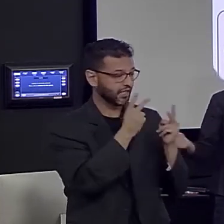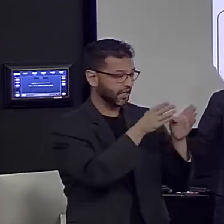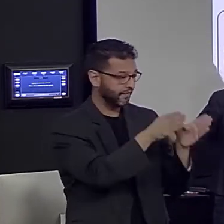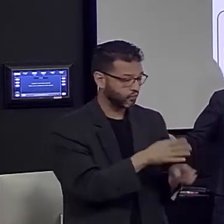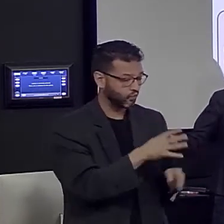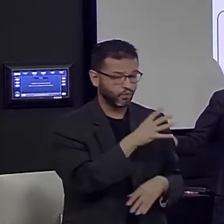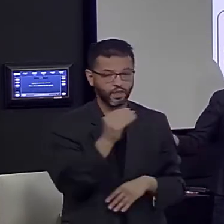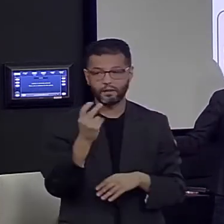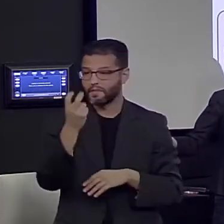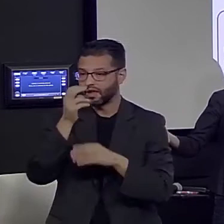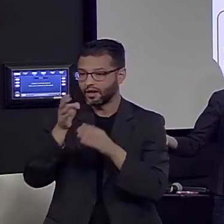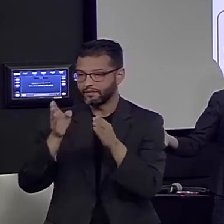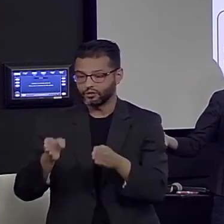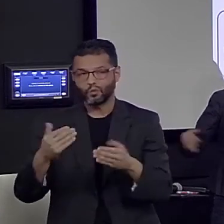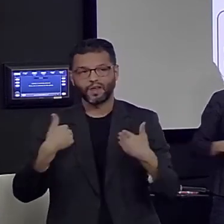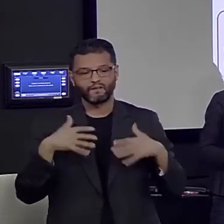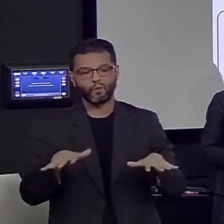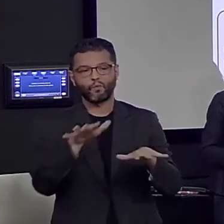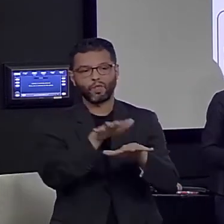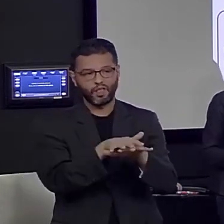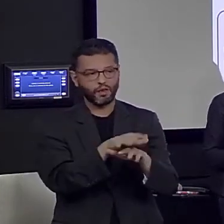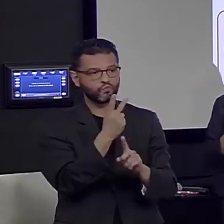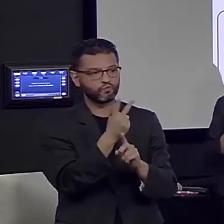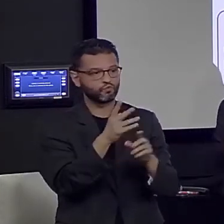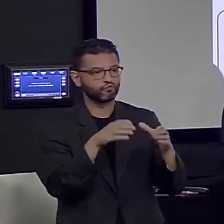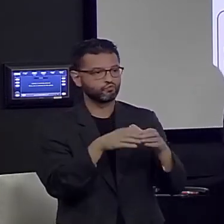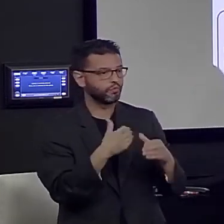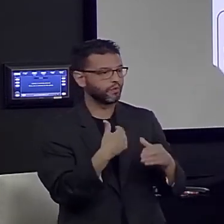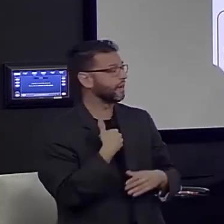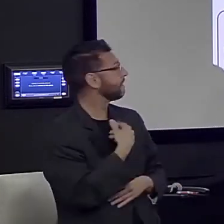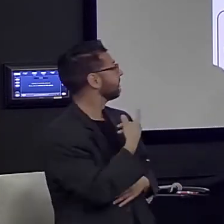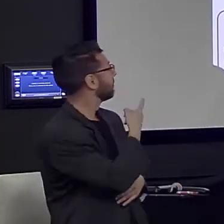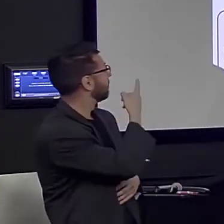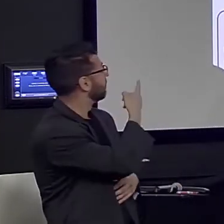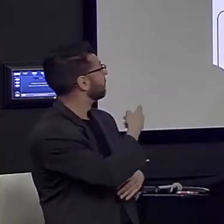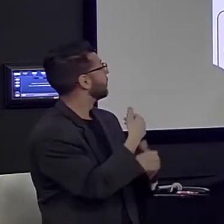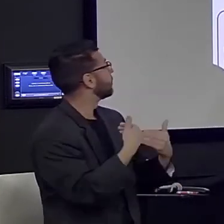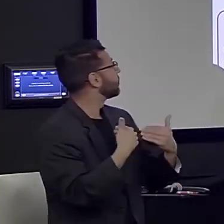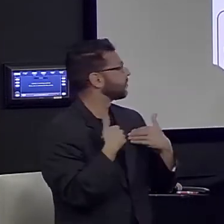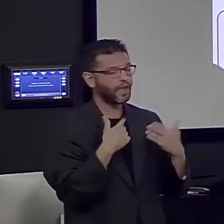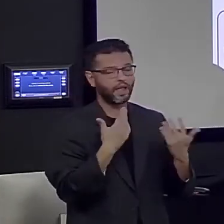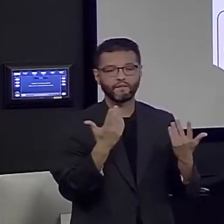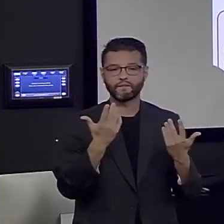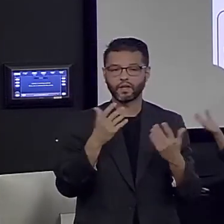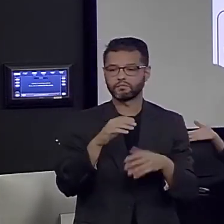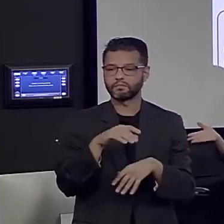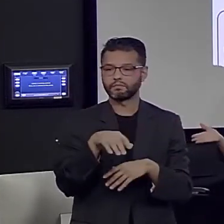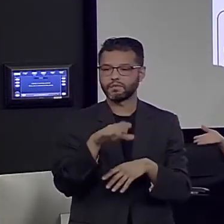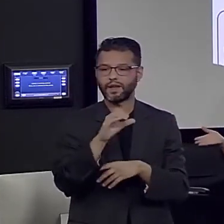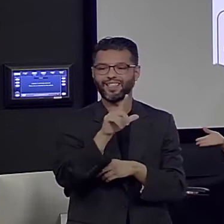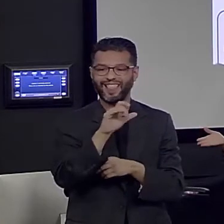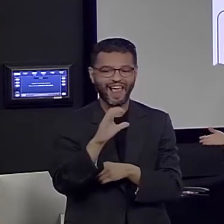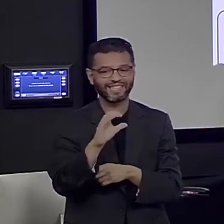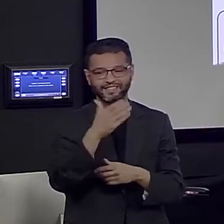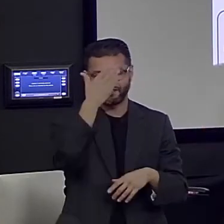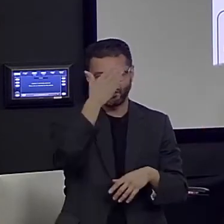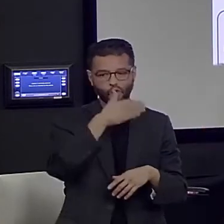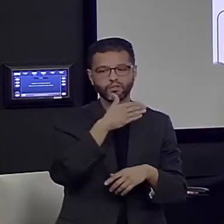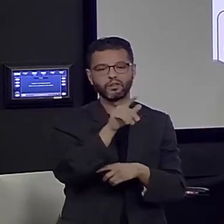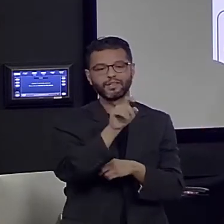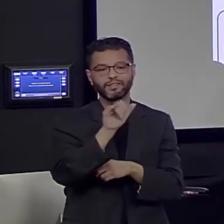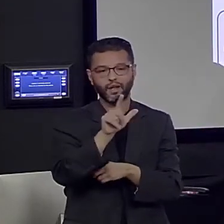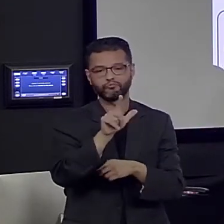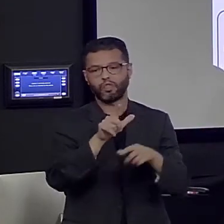blind individual, so this is the overlap of the two groups, you get classic frontotemporal language regions, primarily left lateralized.